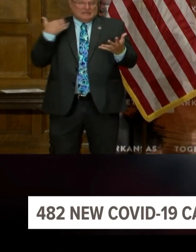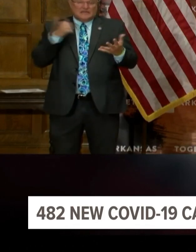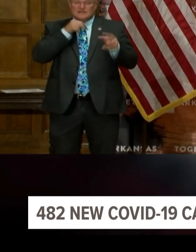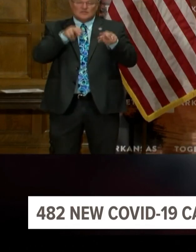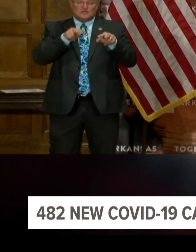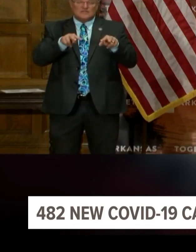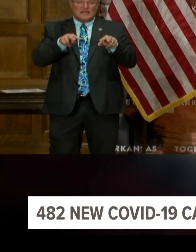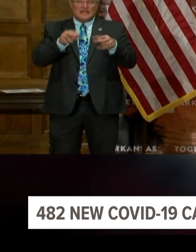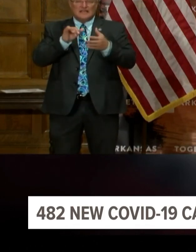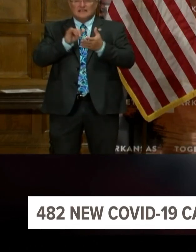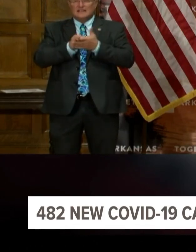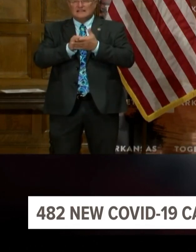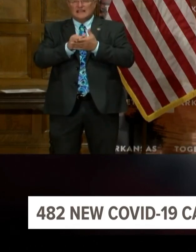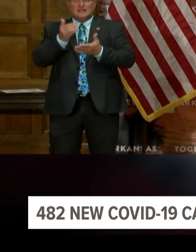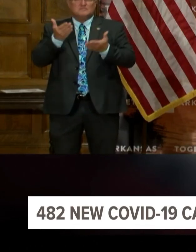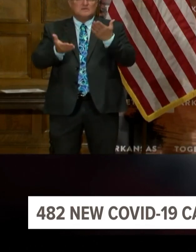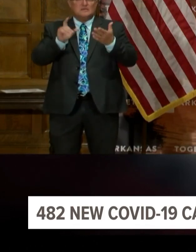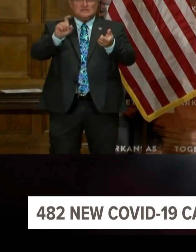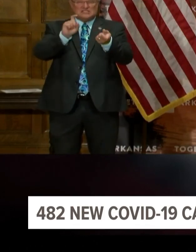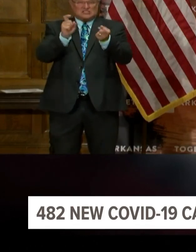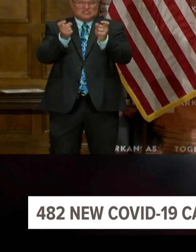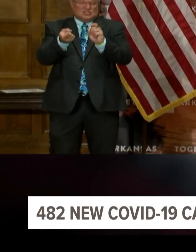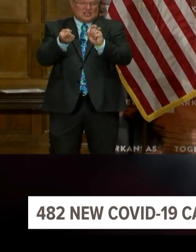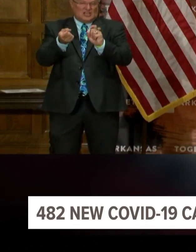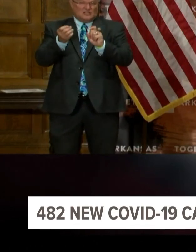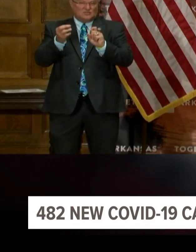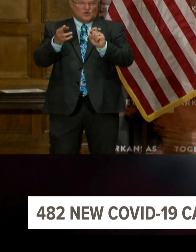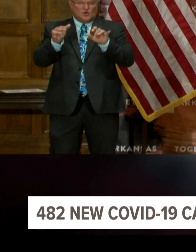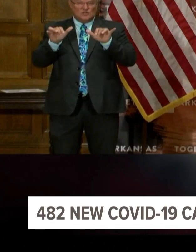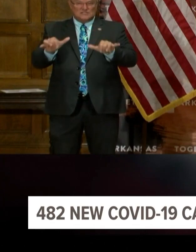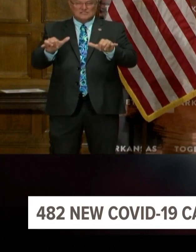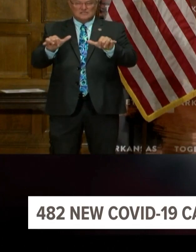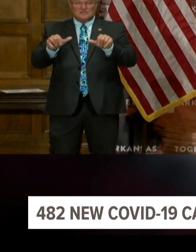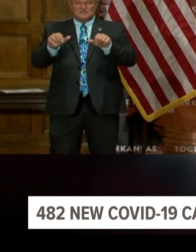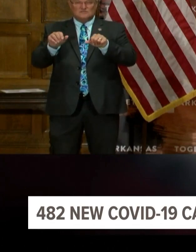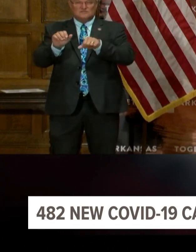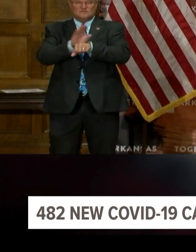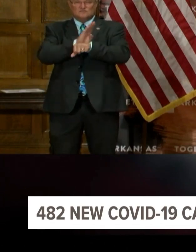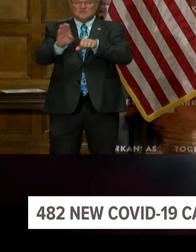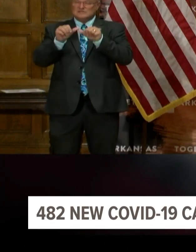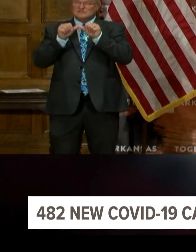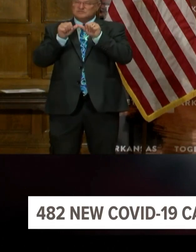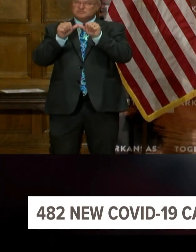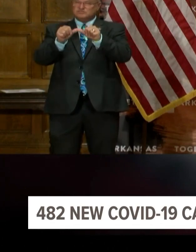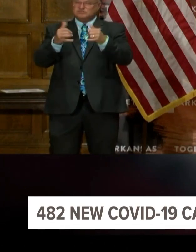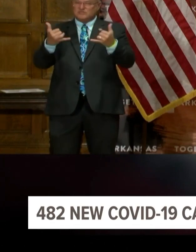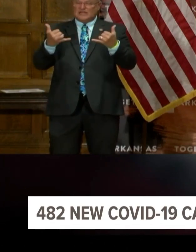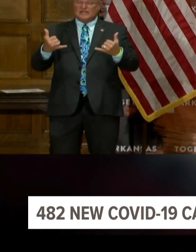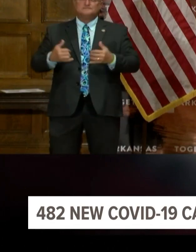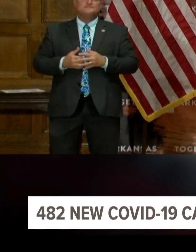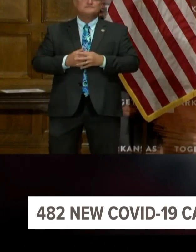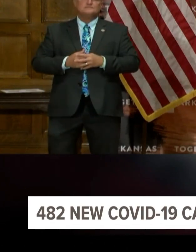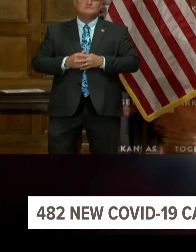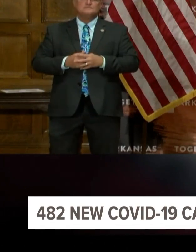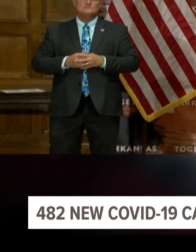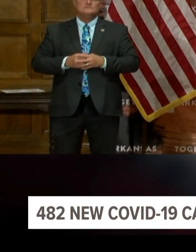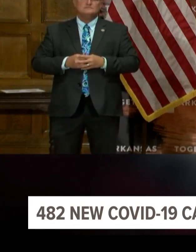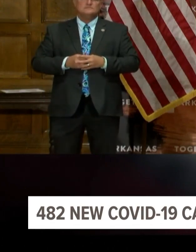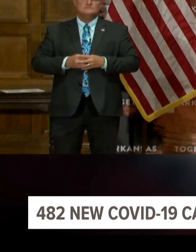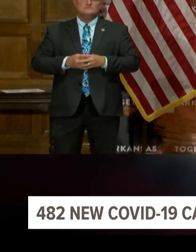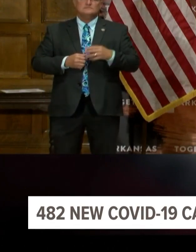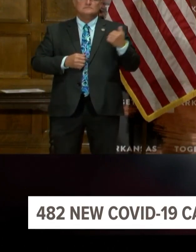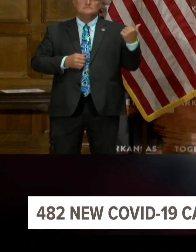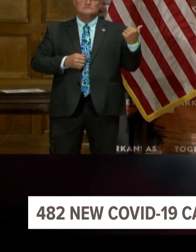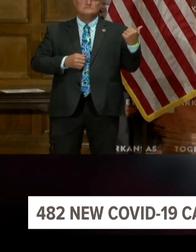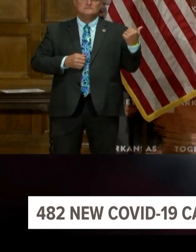weeks that maybe needs to change, or are we still just going to operate as kind of where we're currently at for the time being? Well,